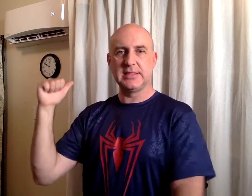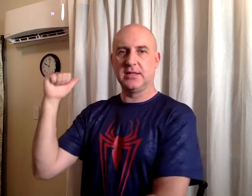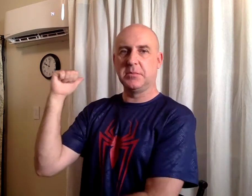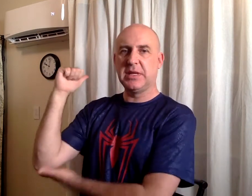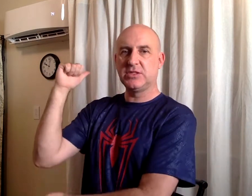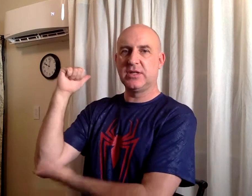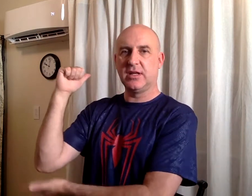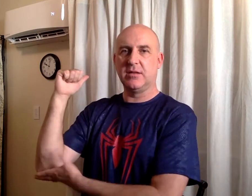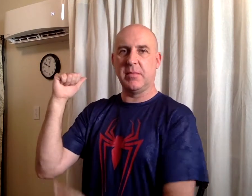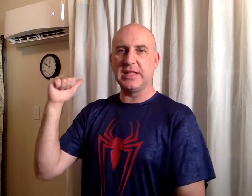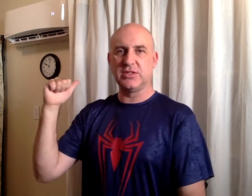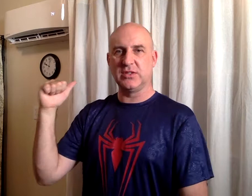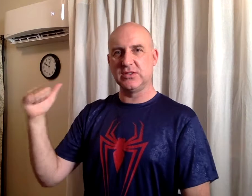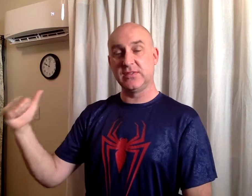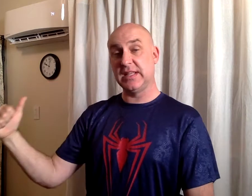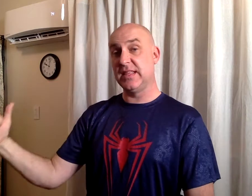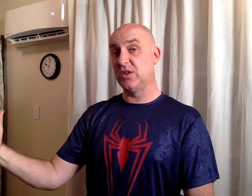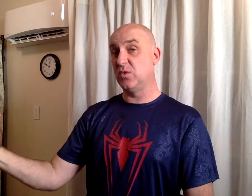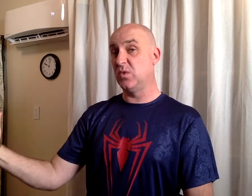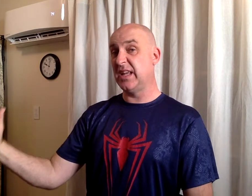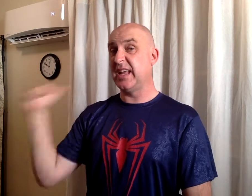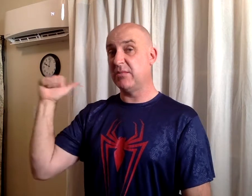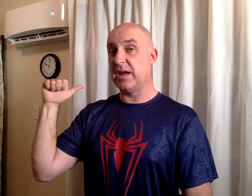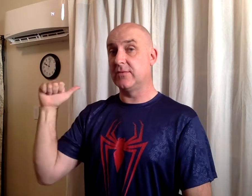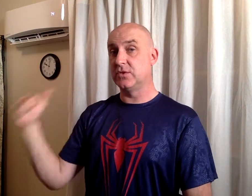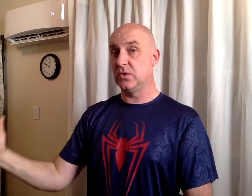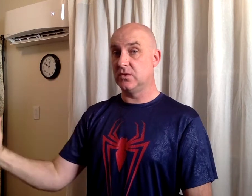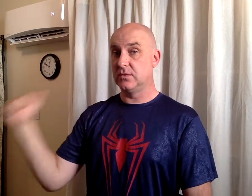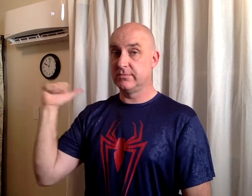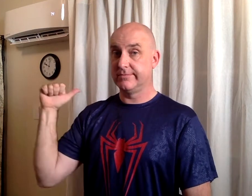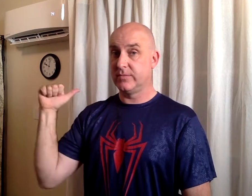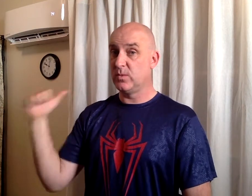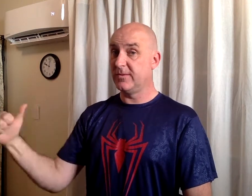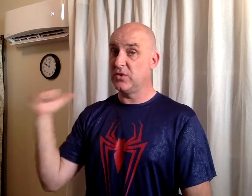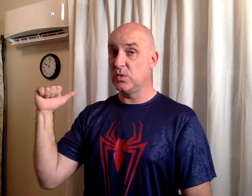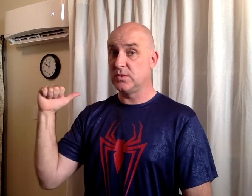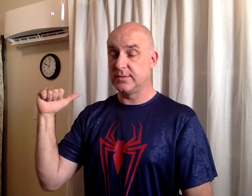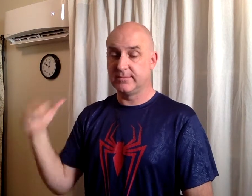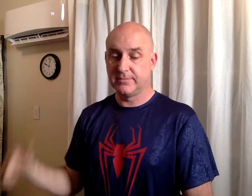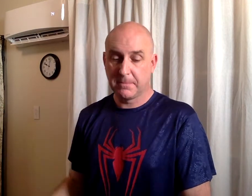on an imaginary surface, and then you yank it back over your shoulder. Refuse.